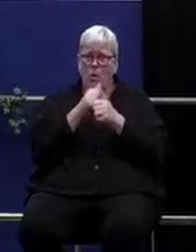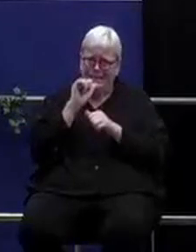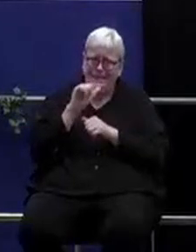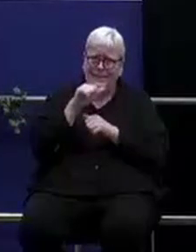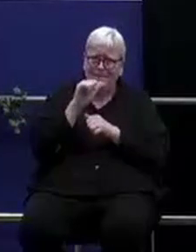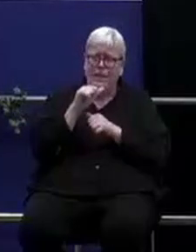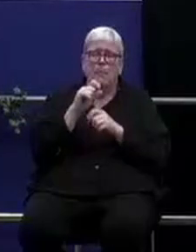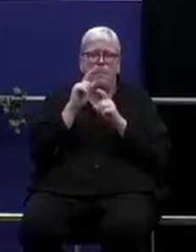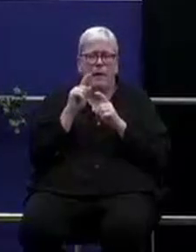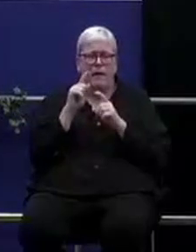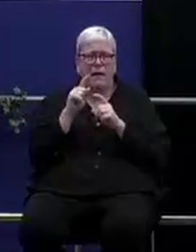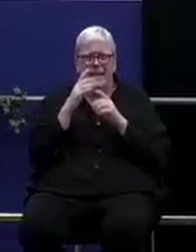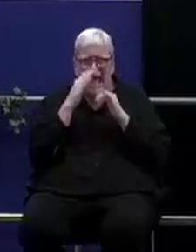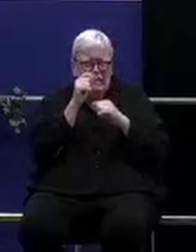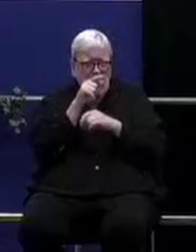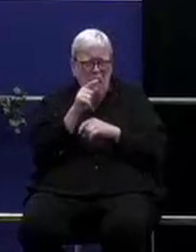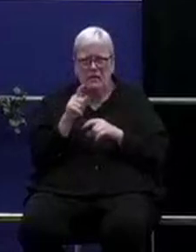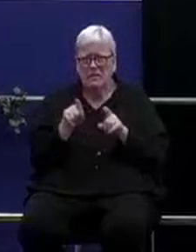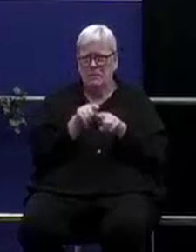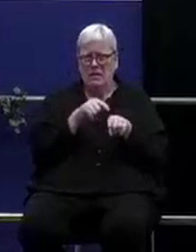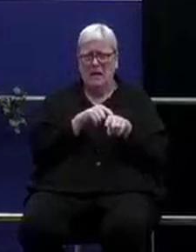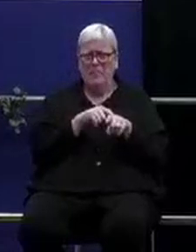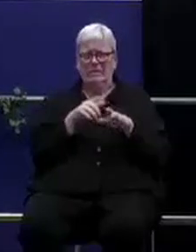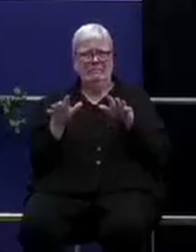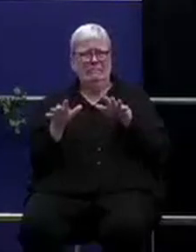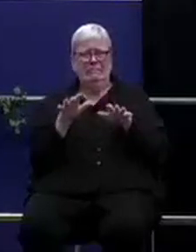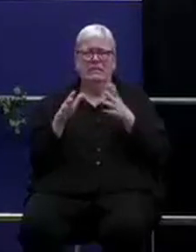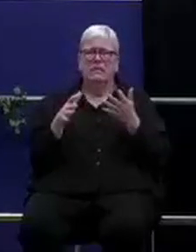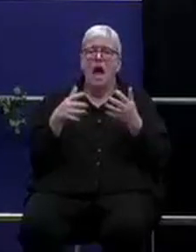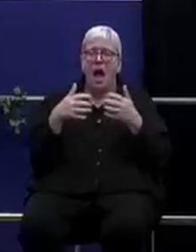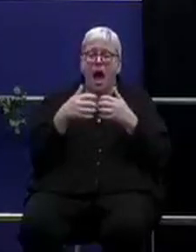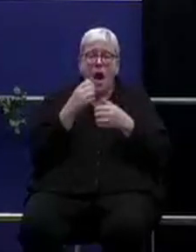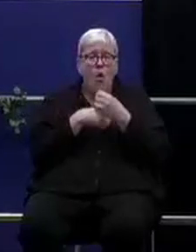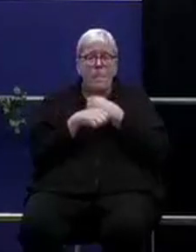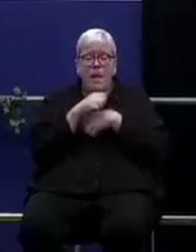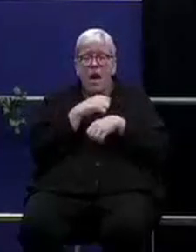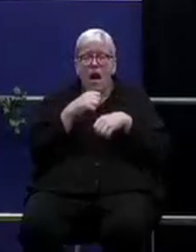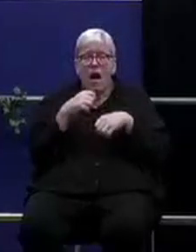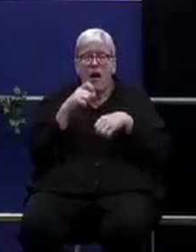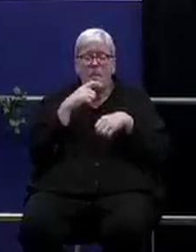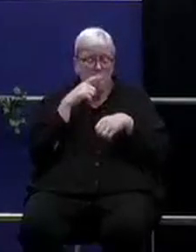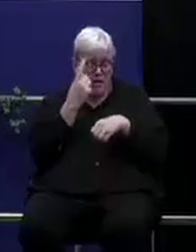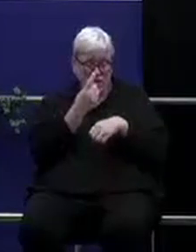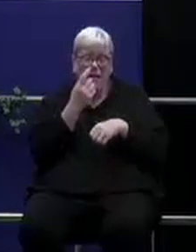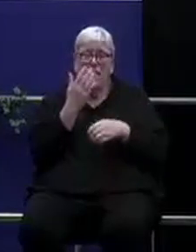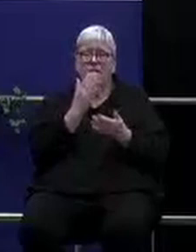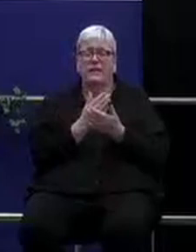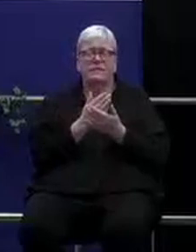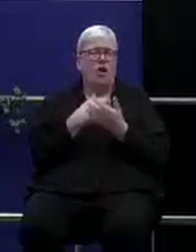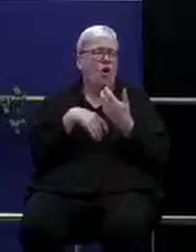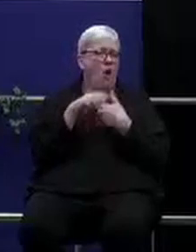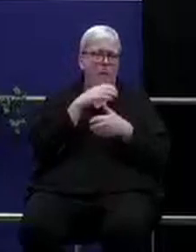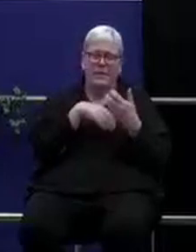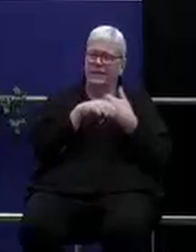even when we hate her. How did she come to be who she is? This complicated